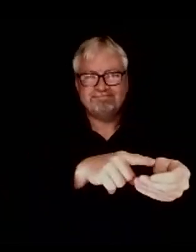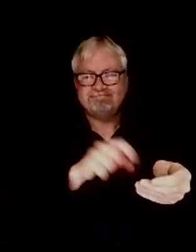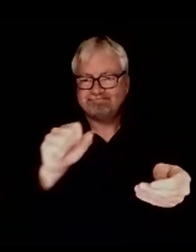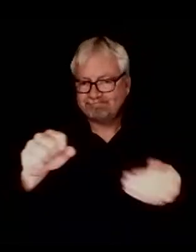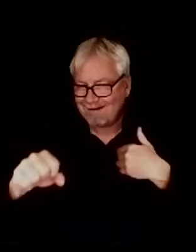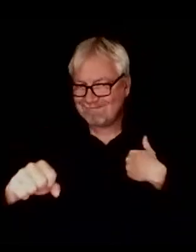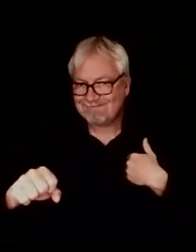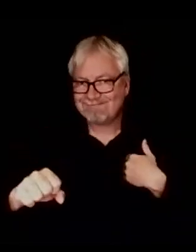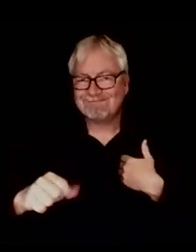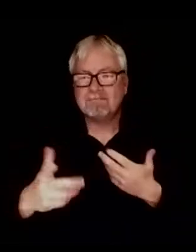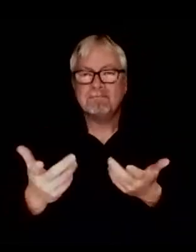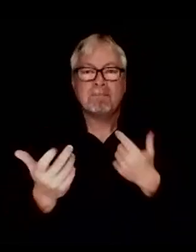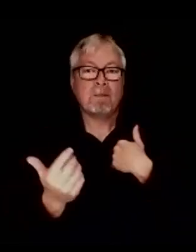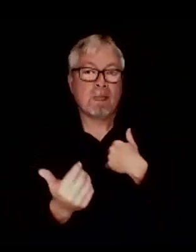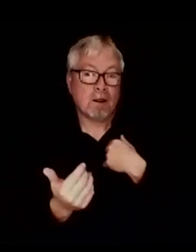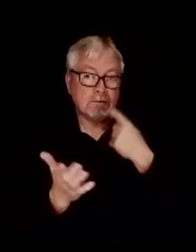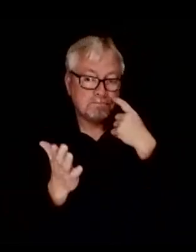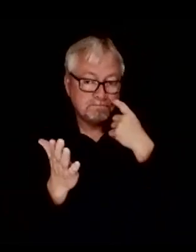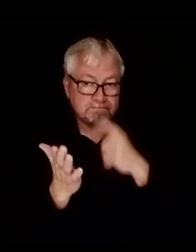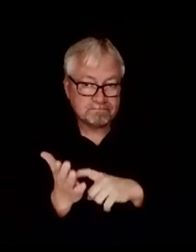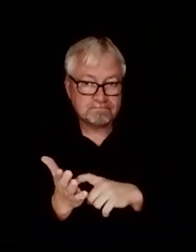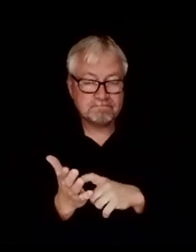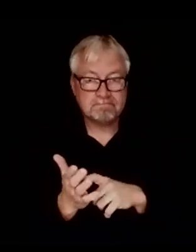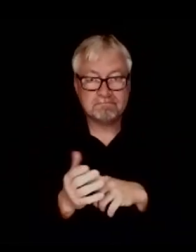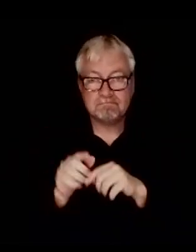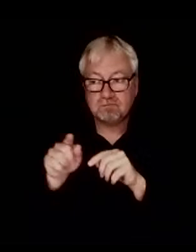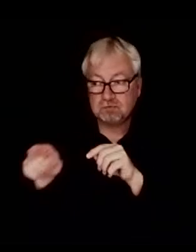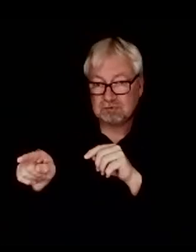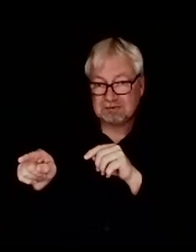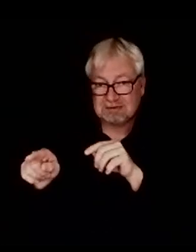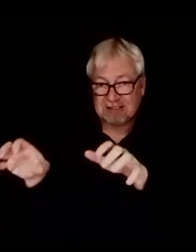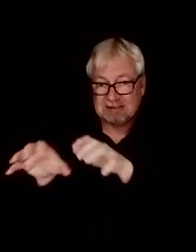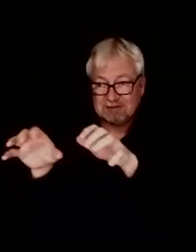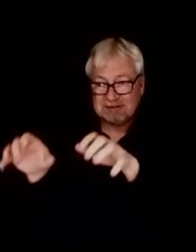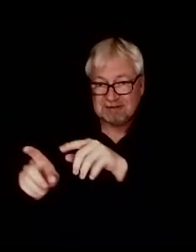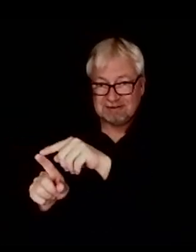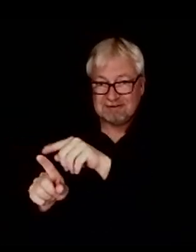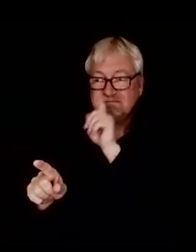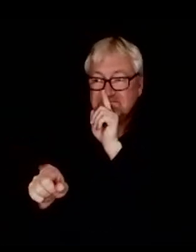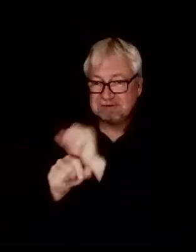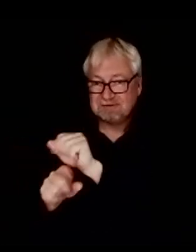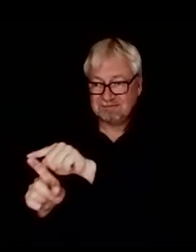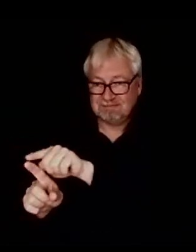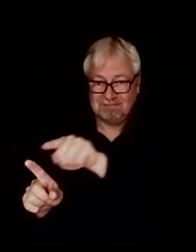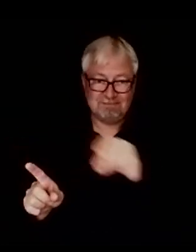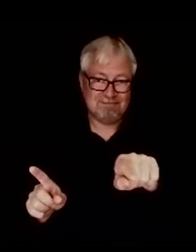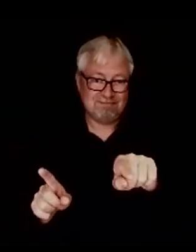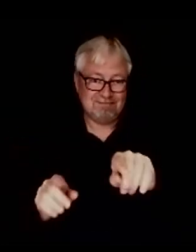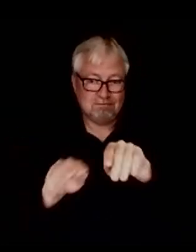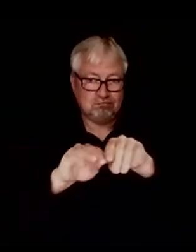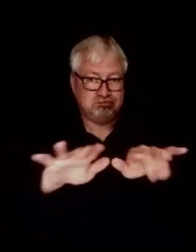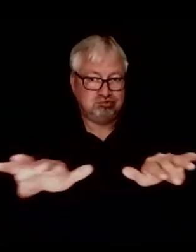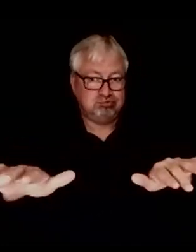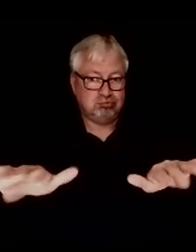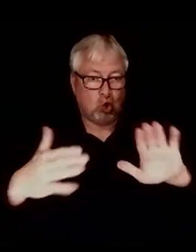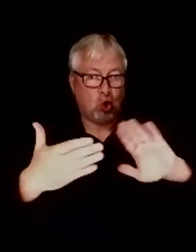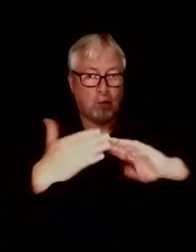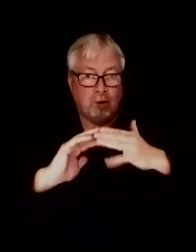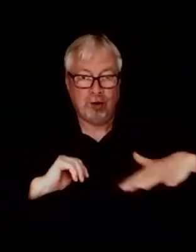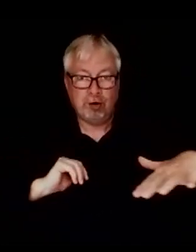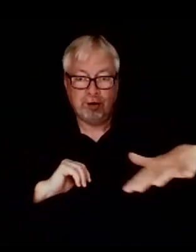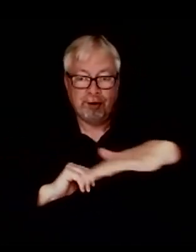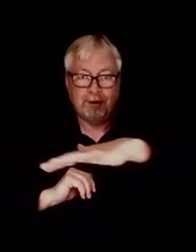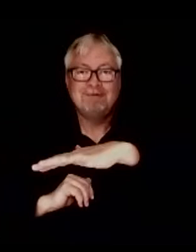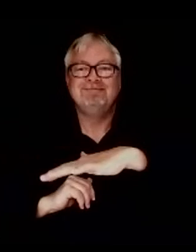that's contributing to increasing spread in the community, that ultimately pushes on the